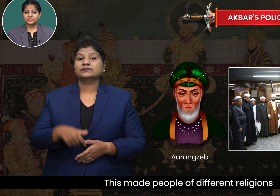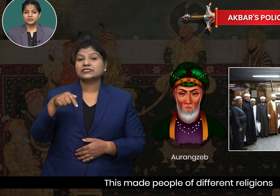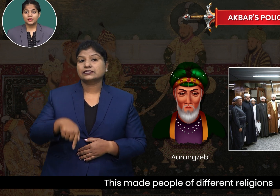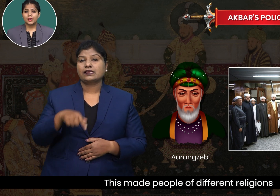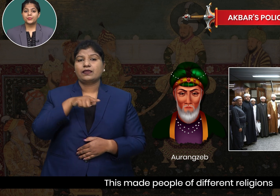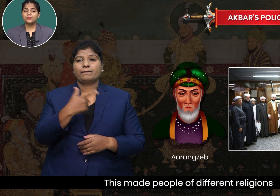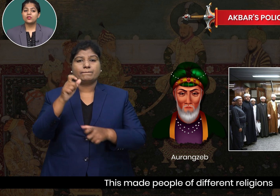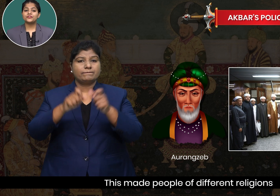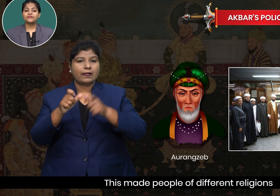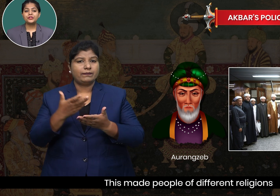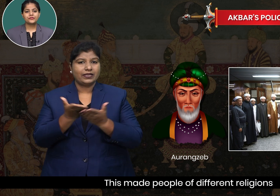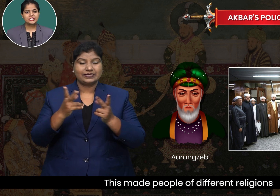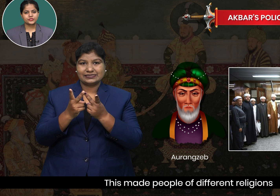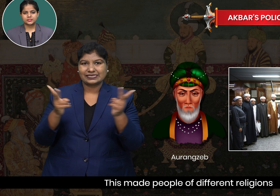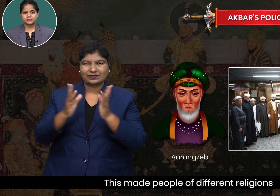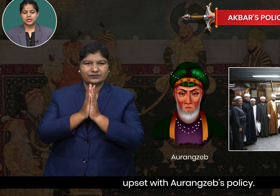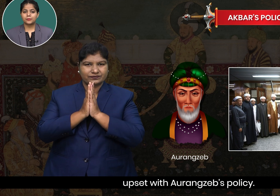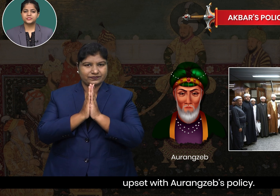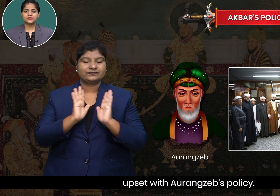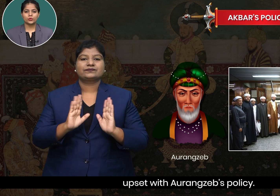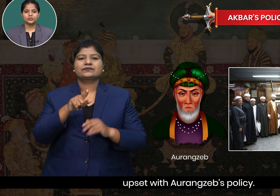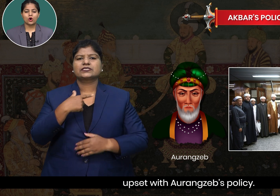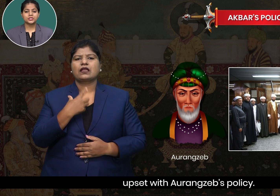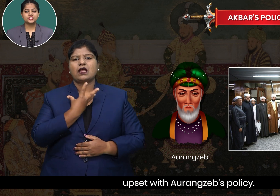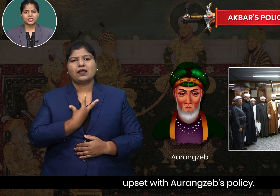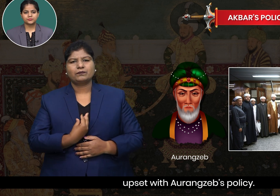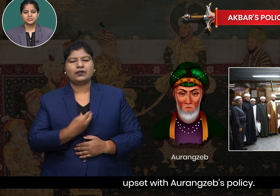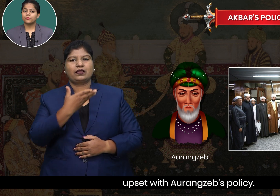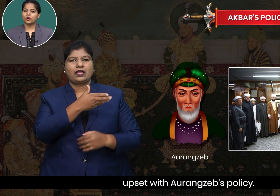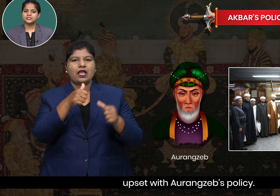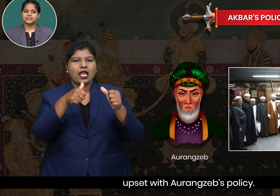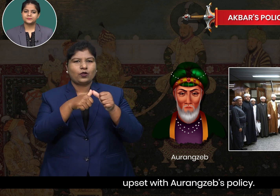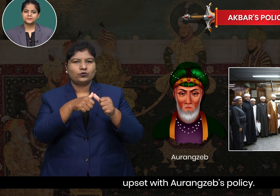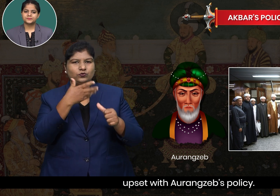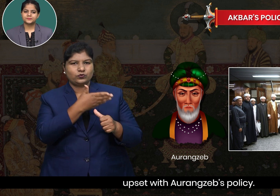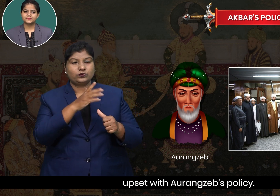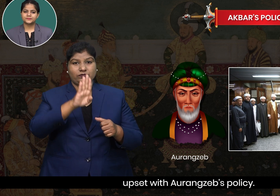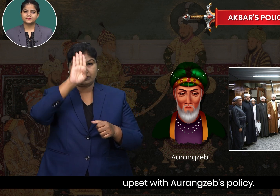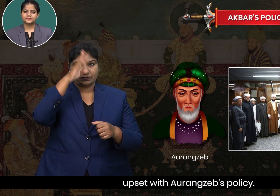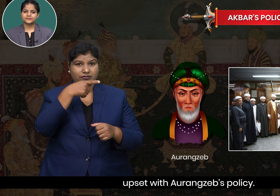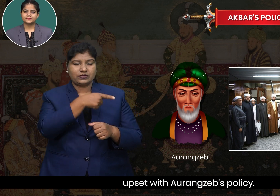This made people of different religions upset with Aurangzeb's policy.